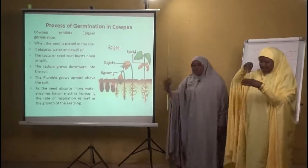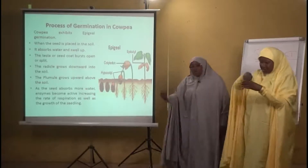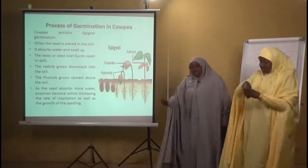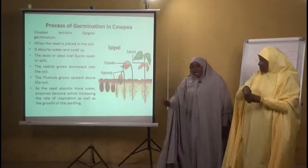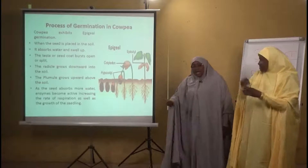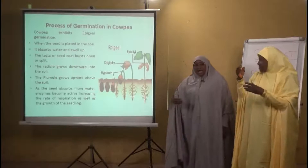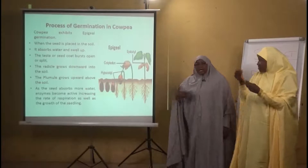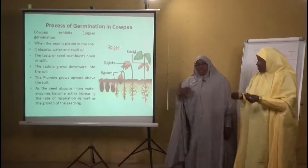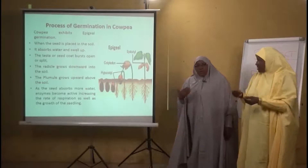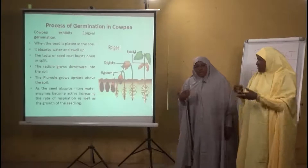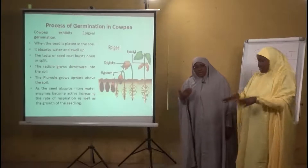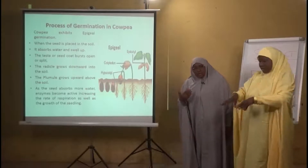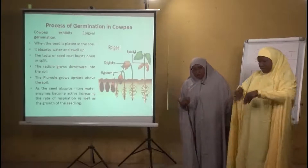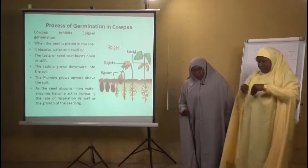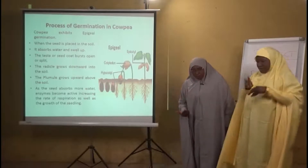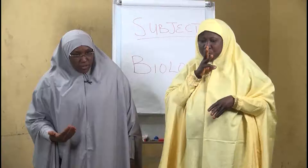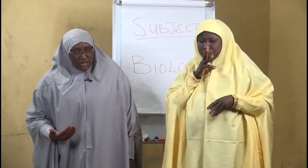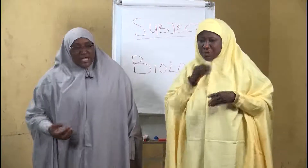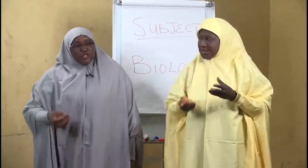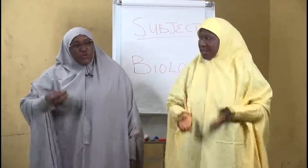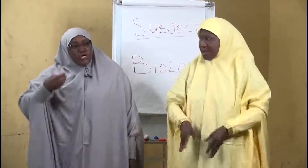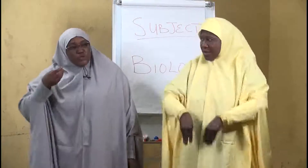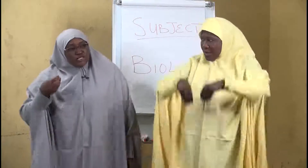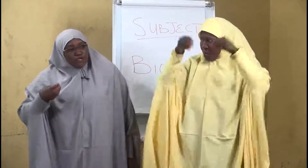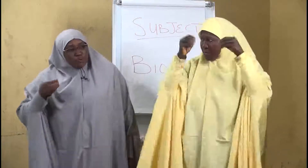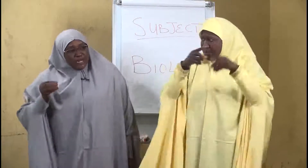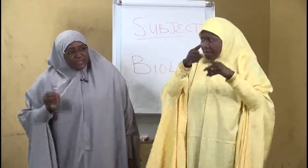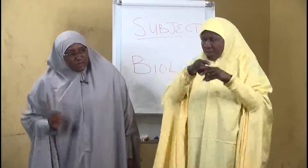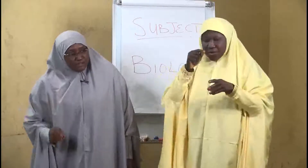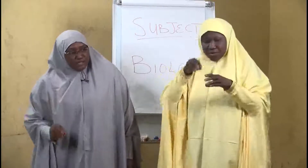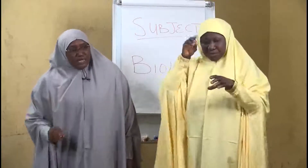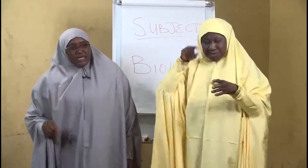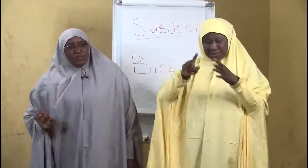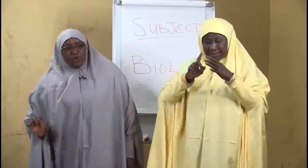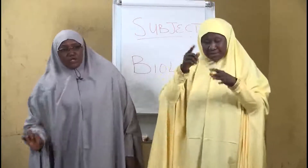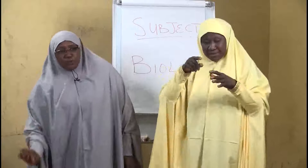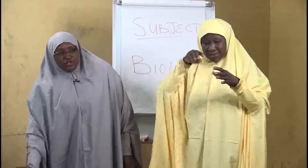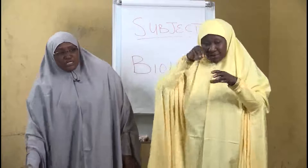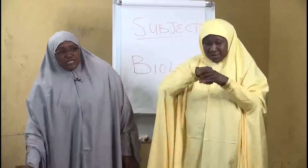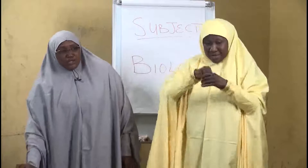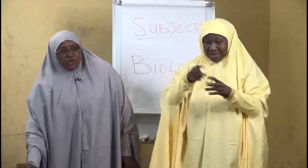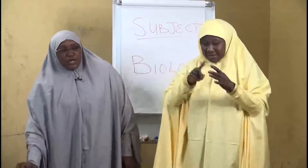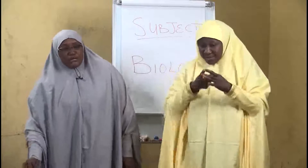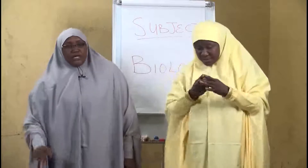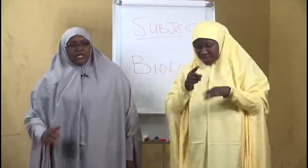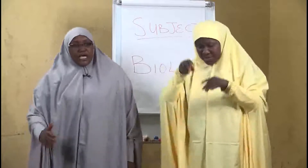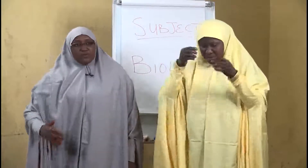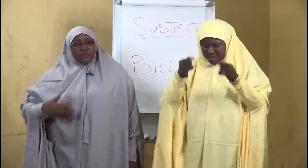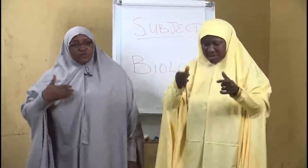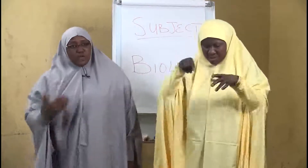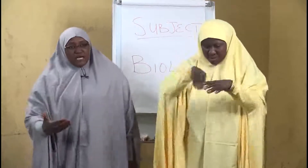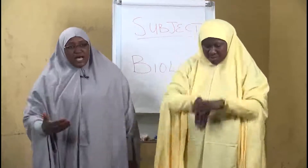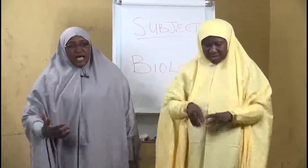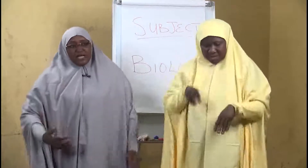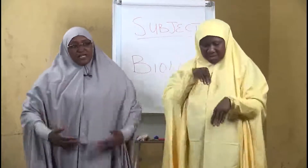absorbs water and swells up. That is when you decide to plant beans. The moment you put it in the soil, it